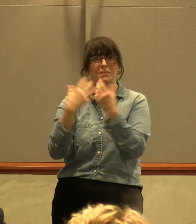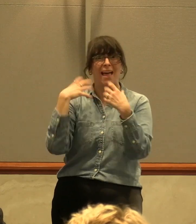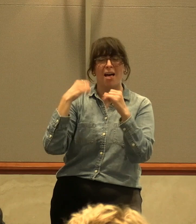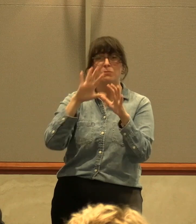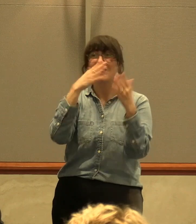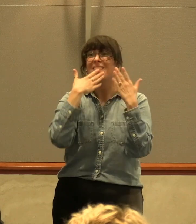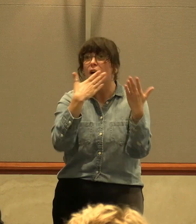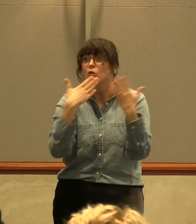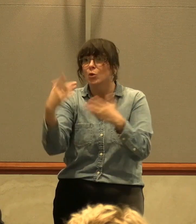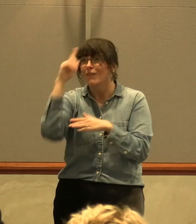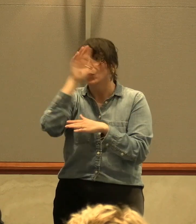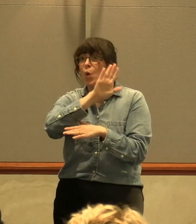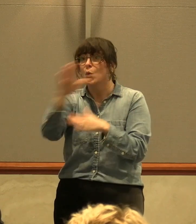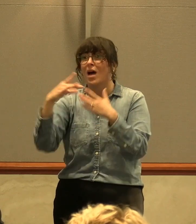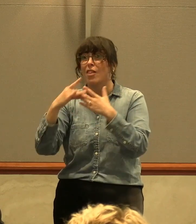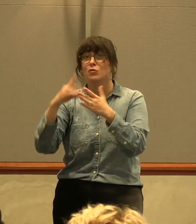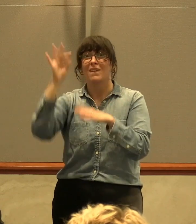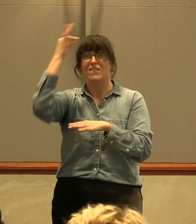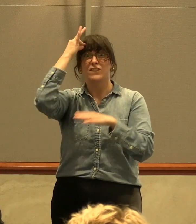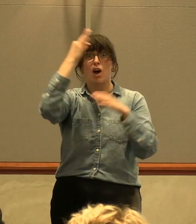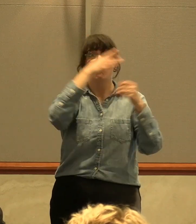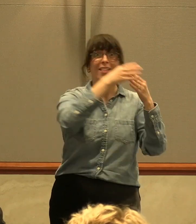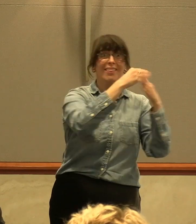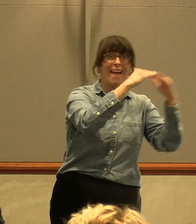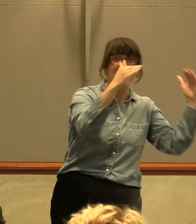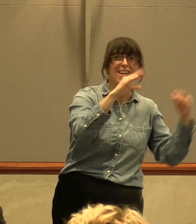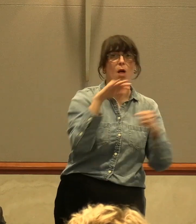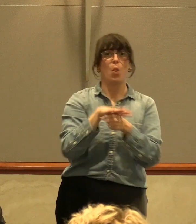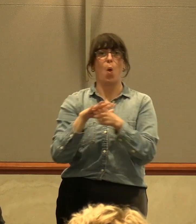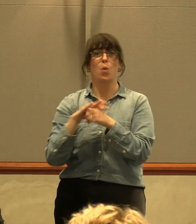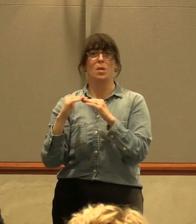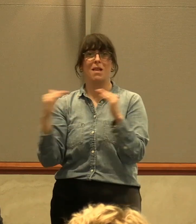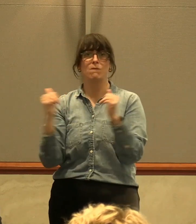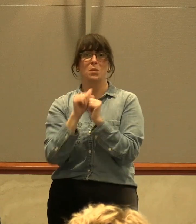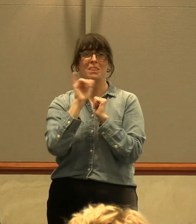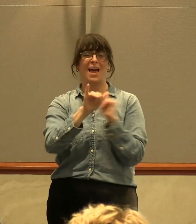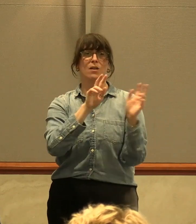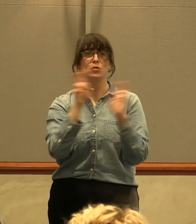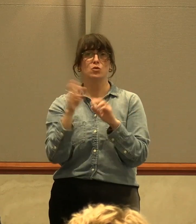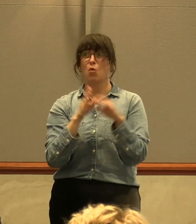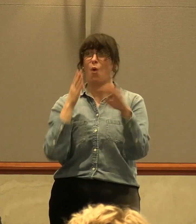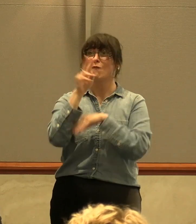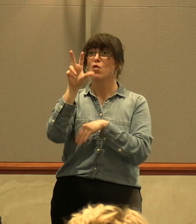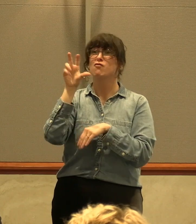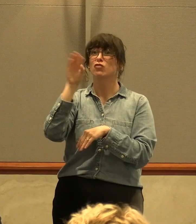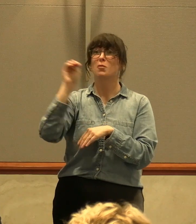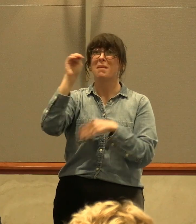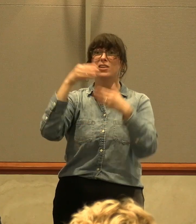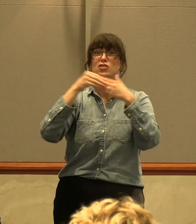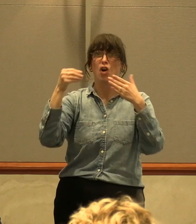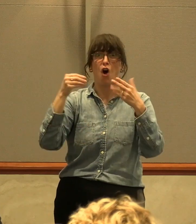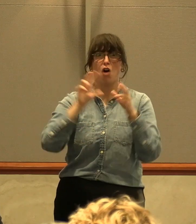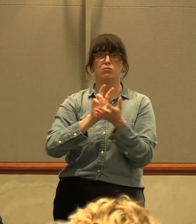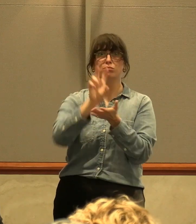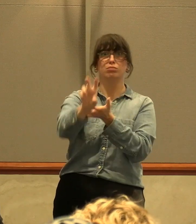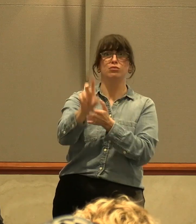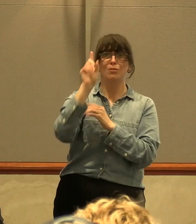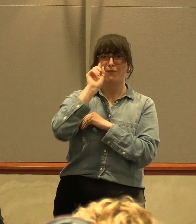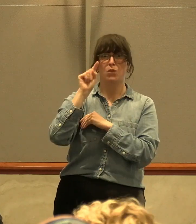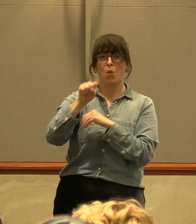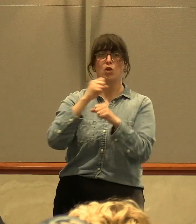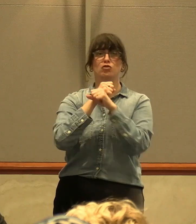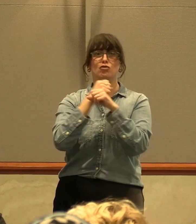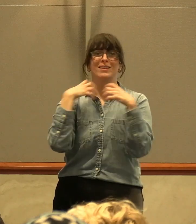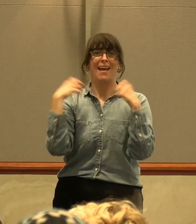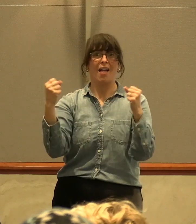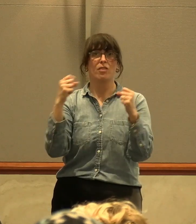your leadership at the federal level as well as the local level on that issue. Over $300 million has been appropriated for security help